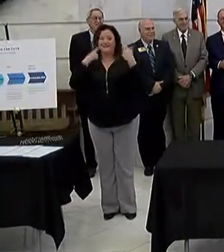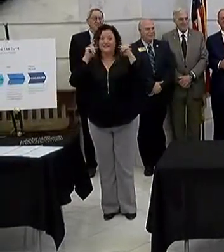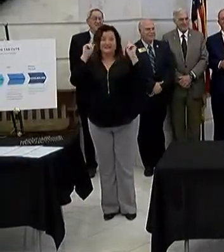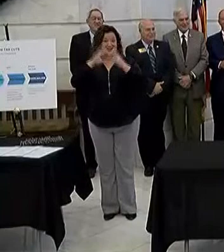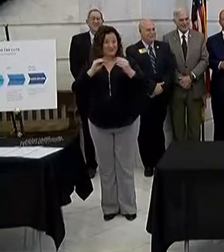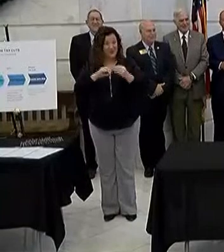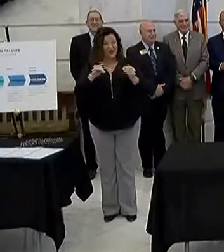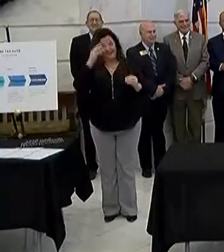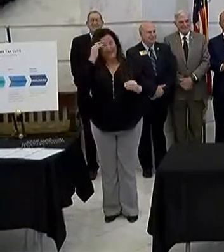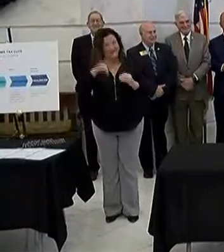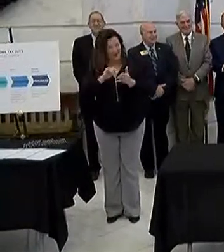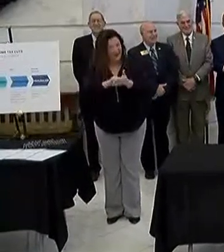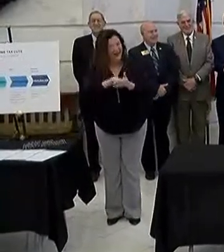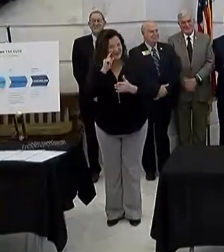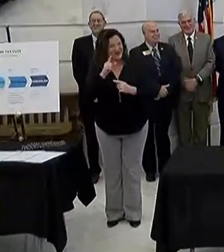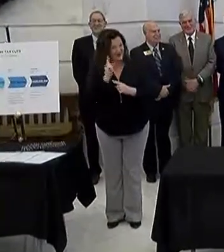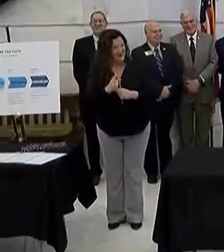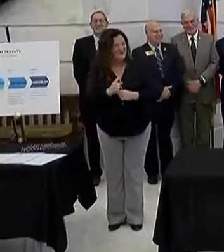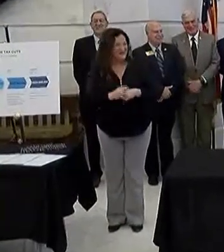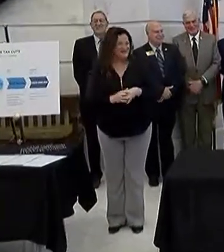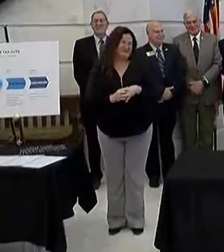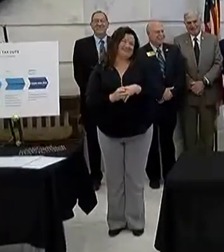for just a moment.